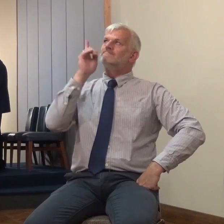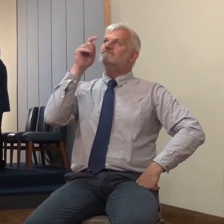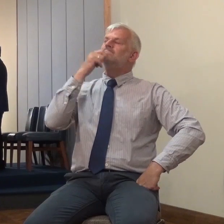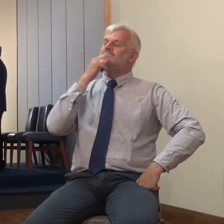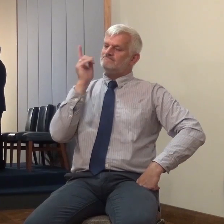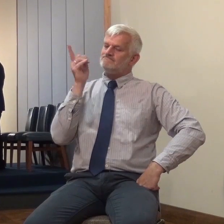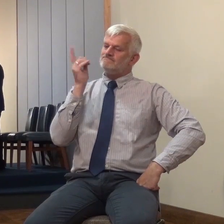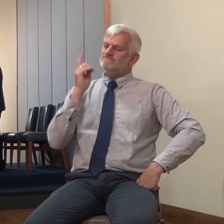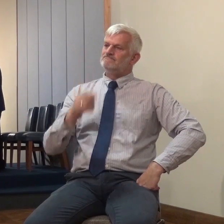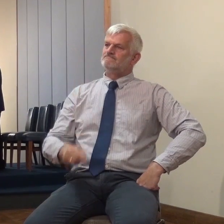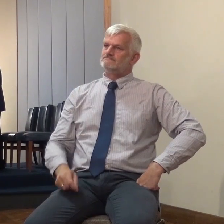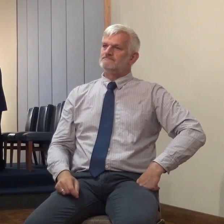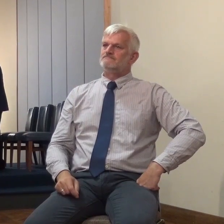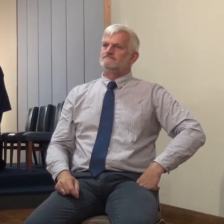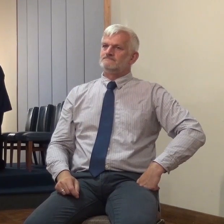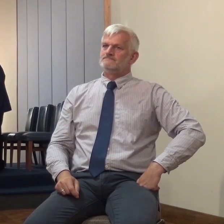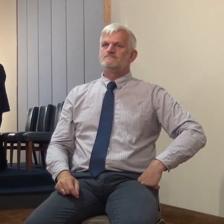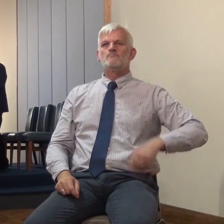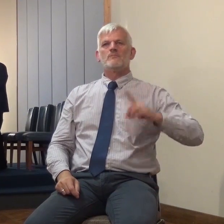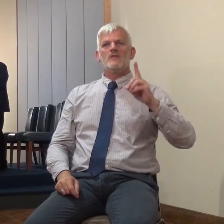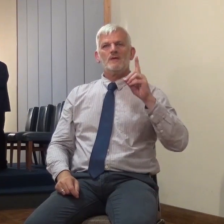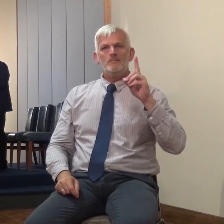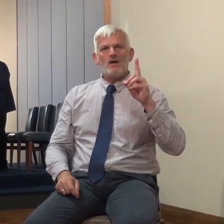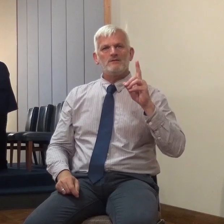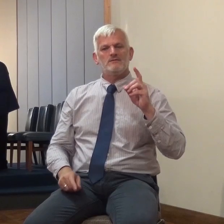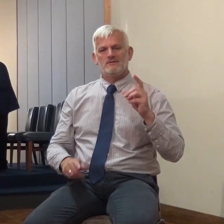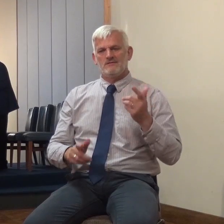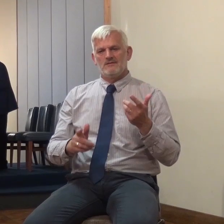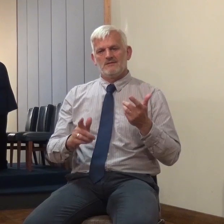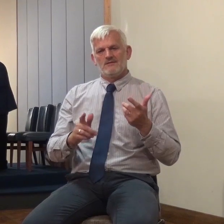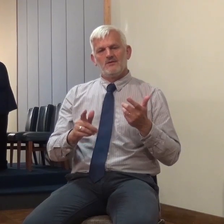us precisely when things are going wrong.